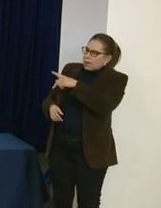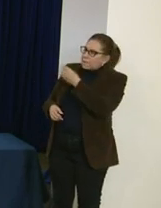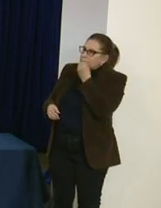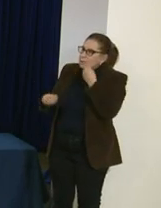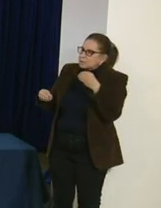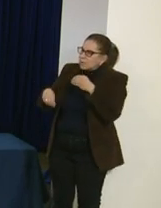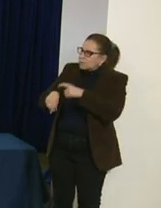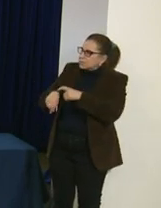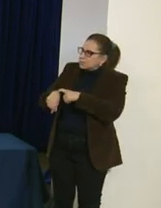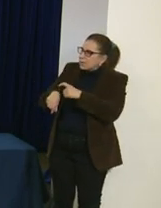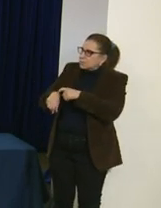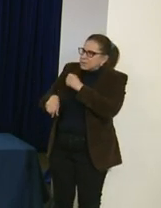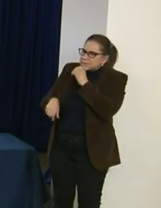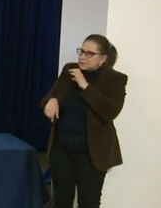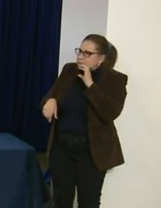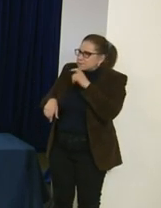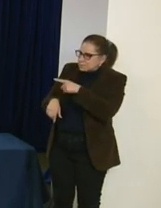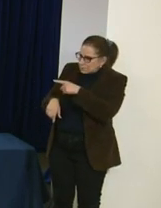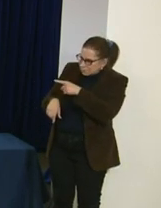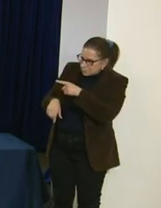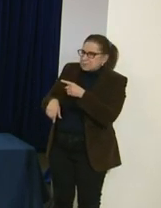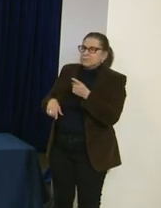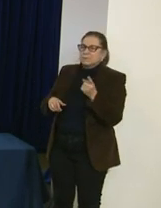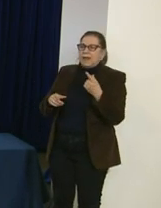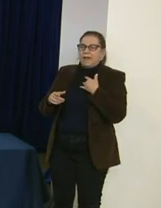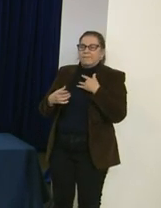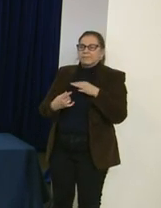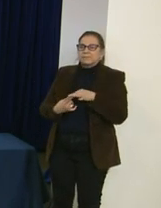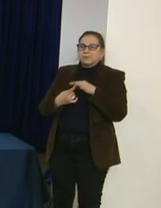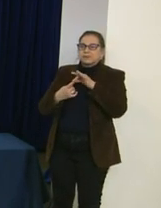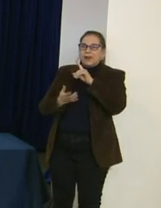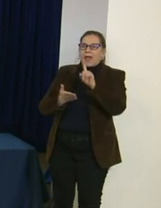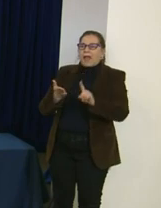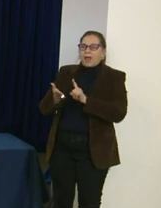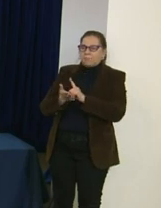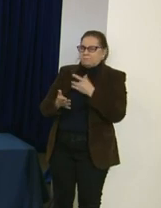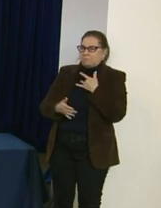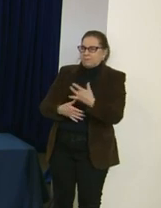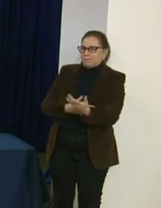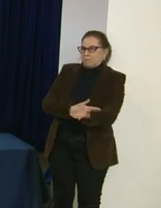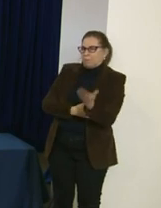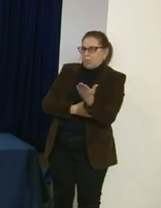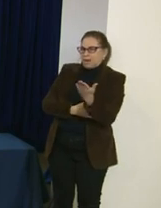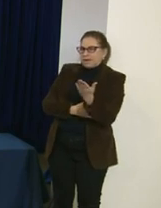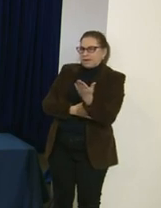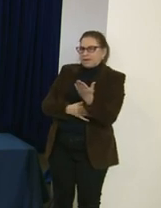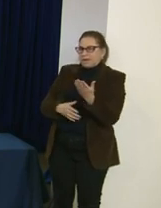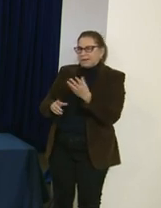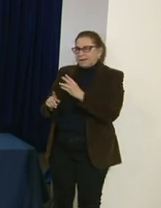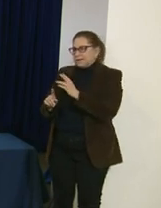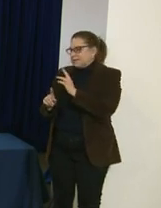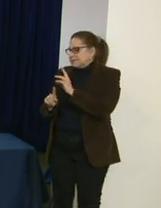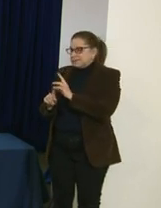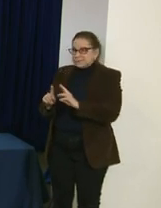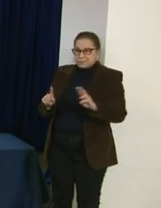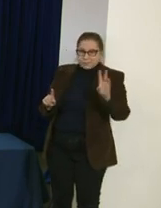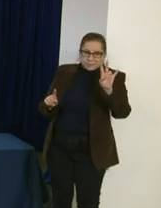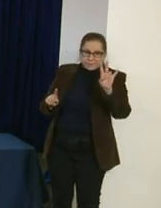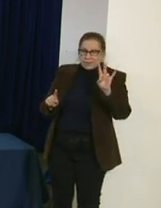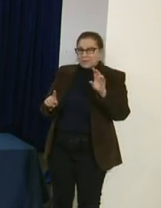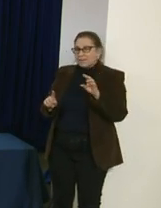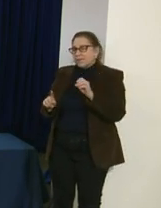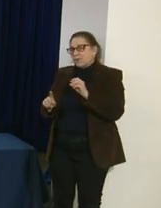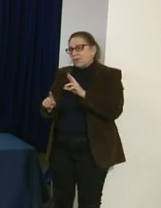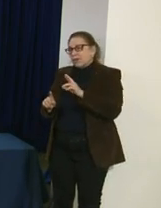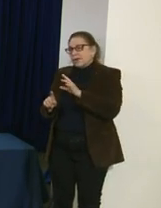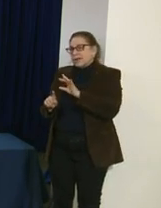senior time. Largely, they're very early in the morning, 6 a.m. to 7 p.m., or in the first hour of operation.